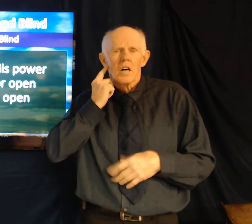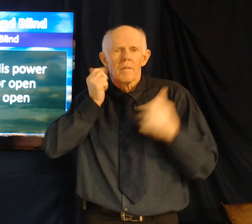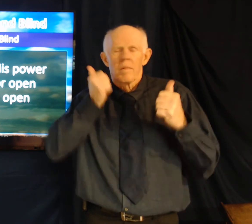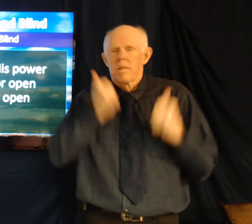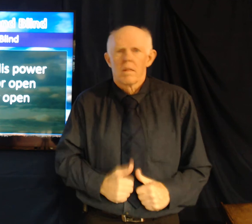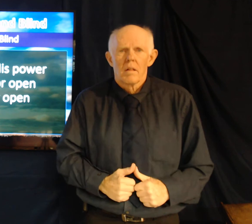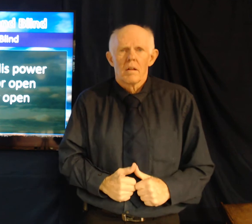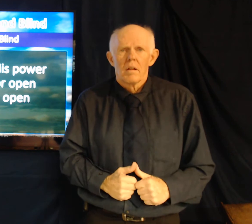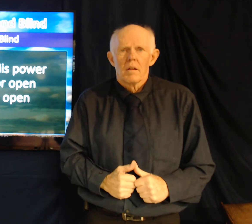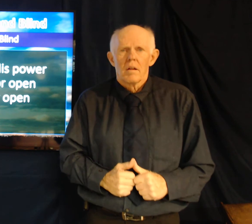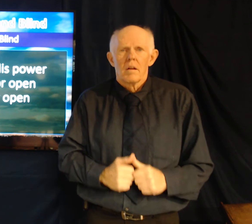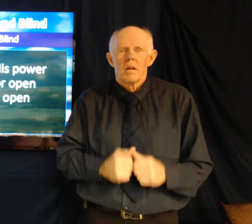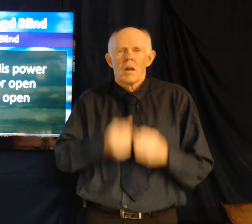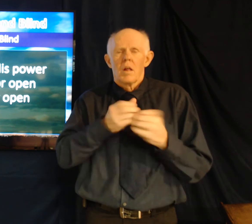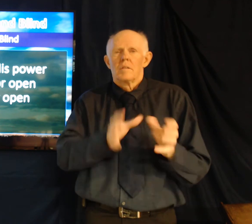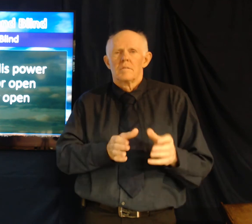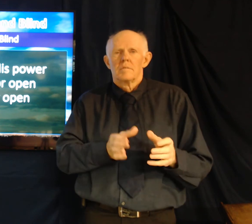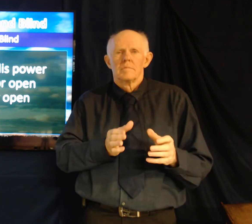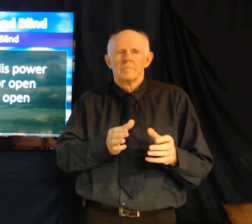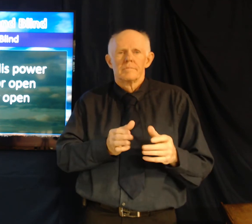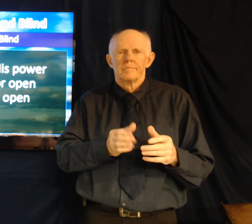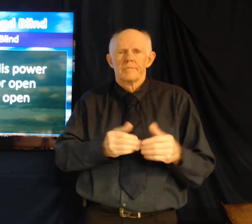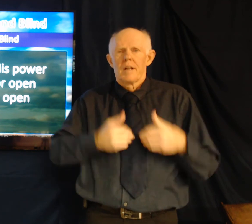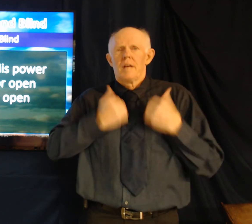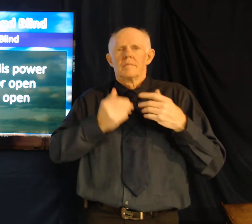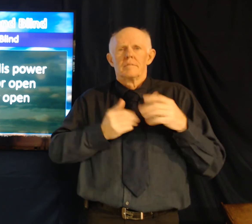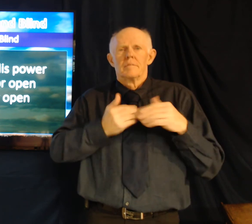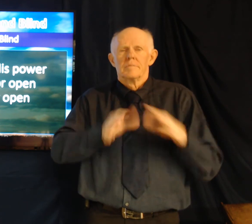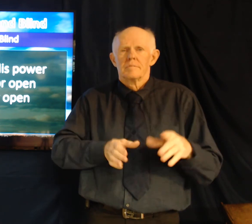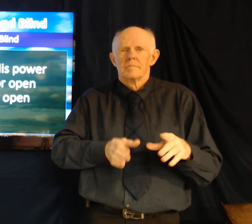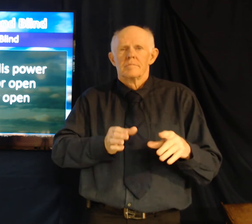They lose their hearing or